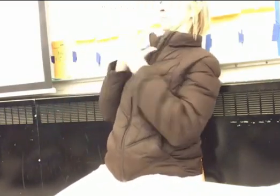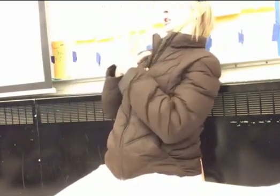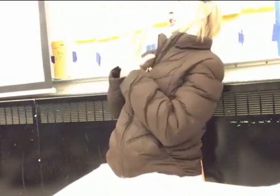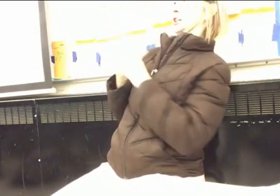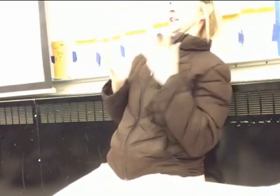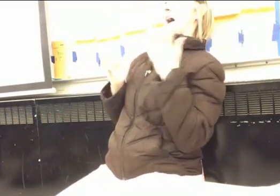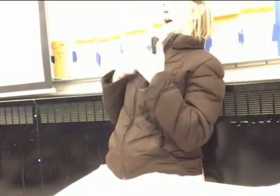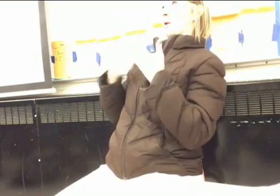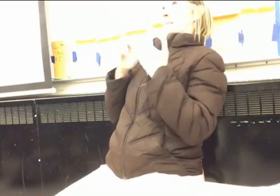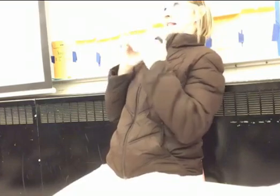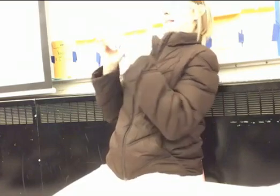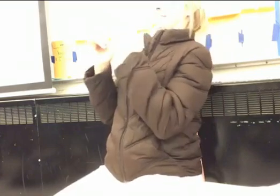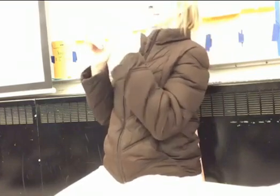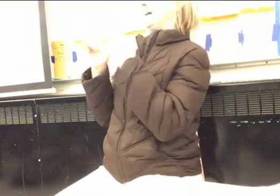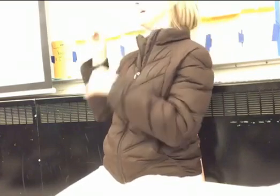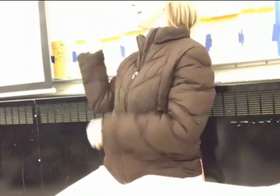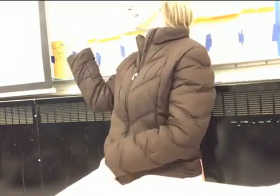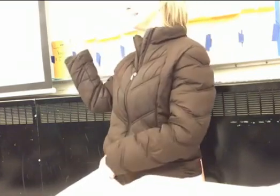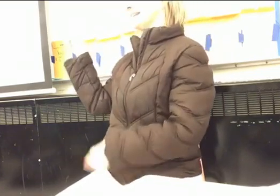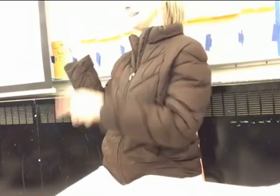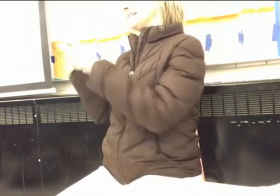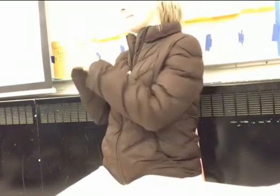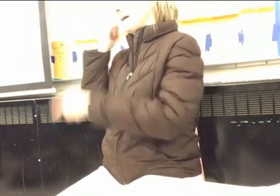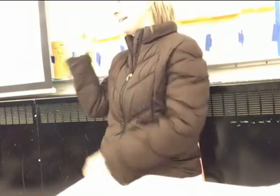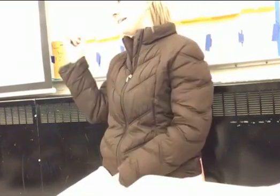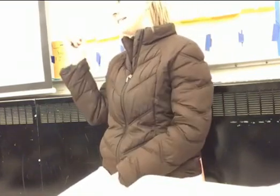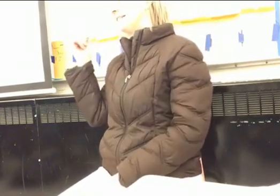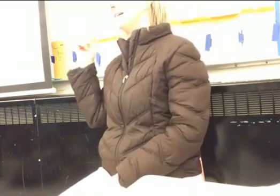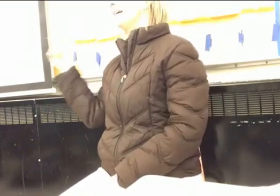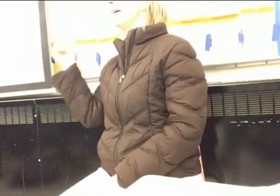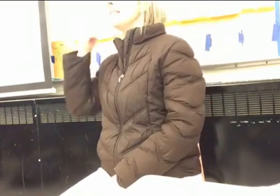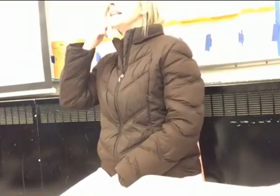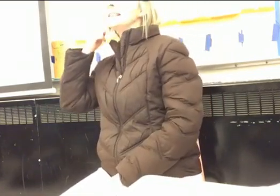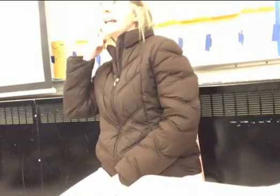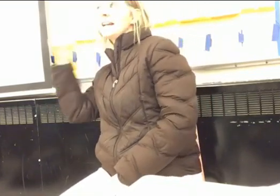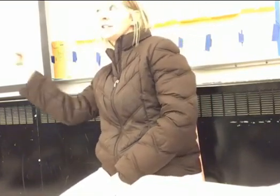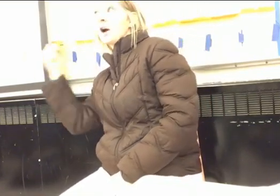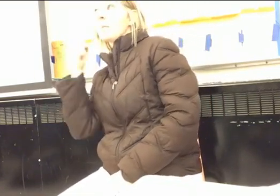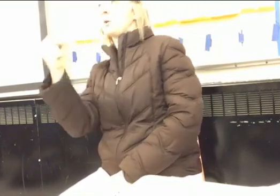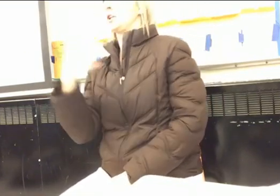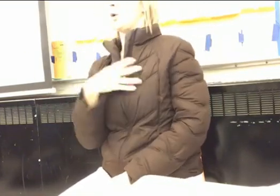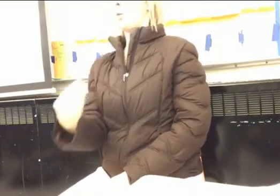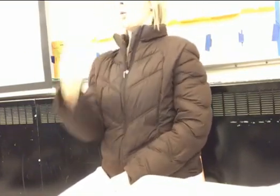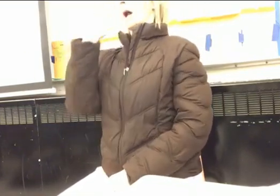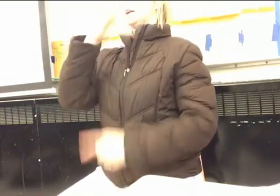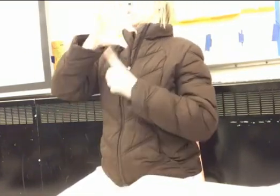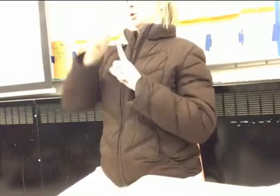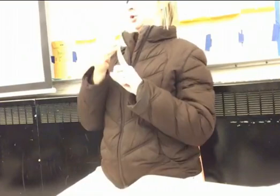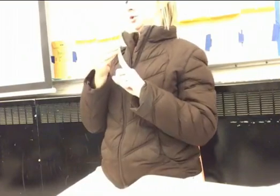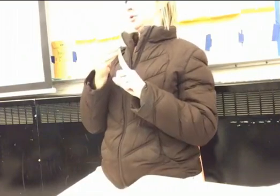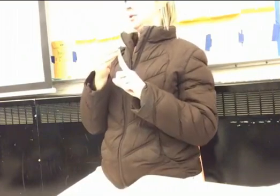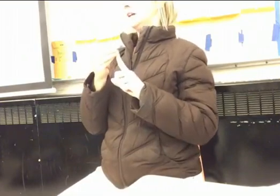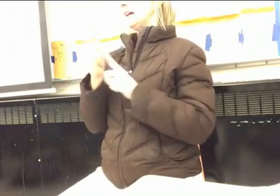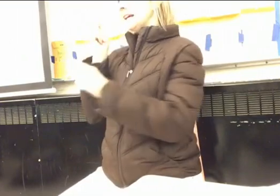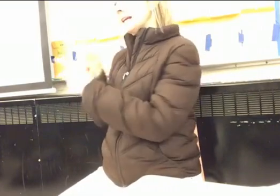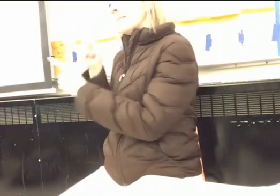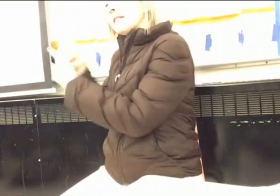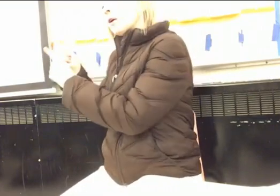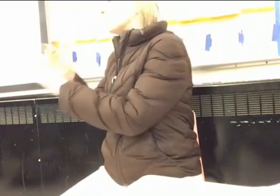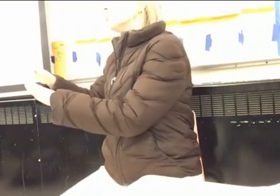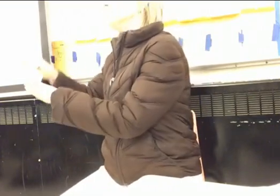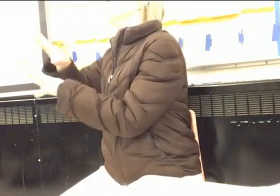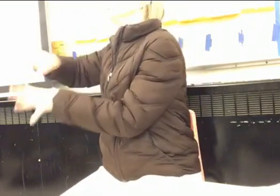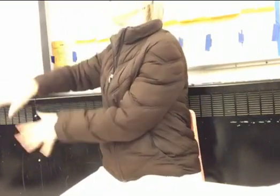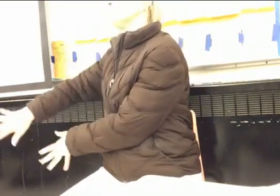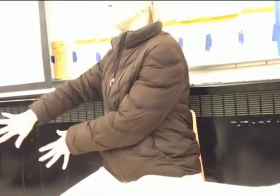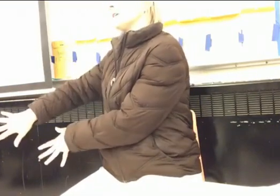else. Assimilation is the idea that these natives are going to be put into the white culture. And instead of keeping their own culture,